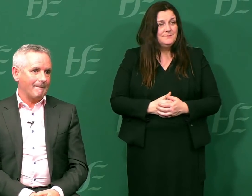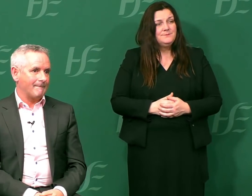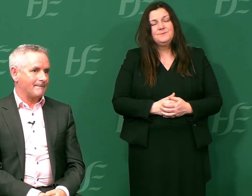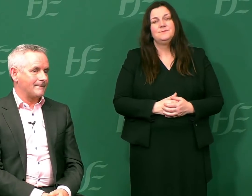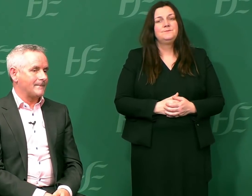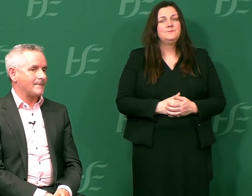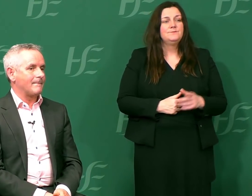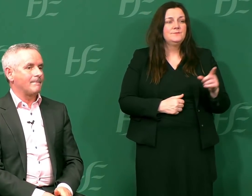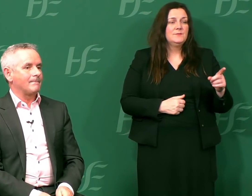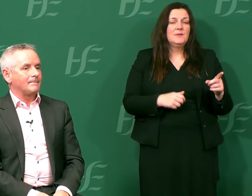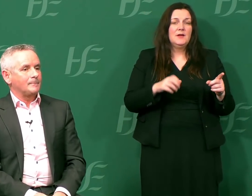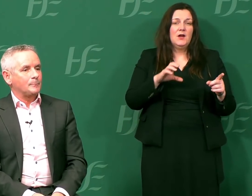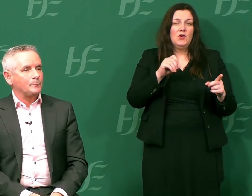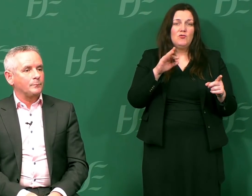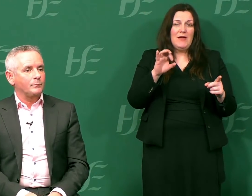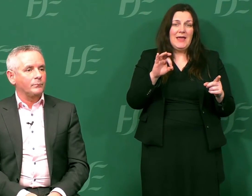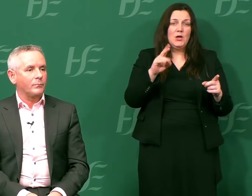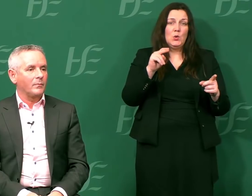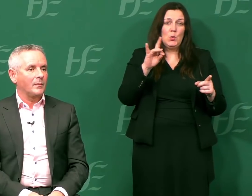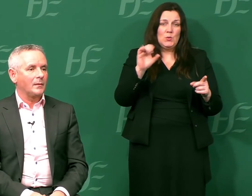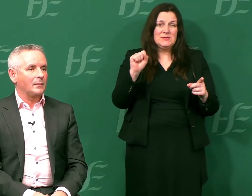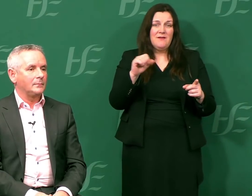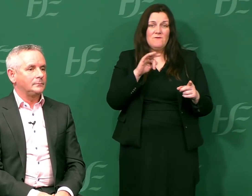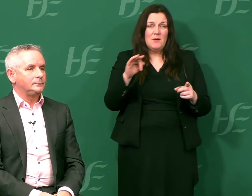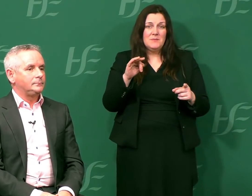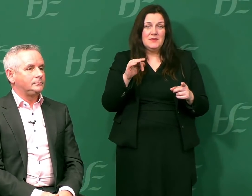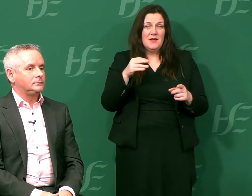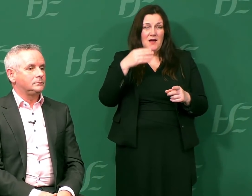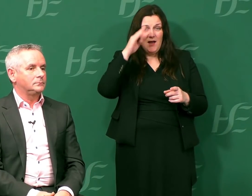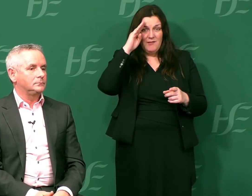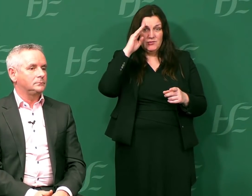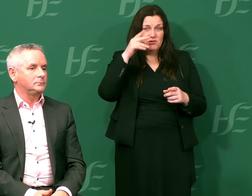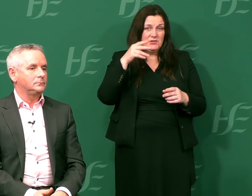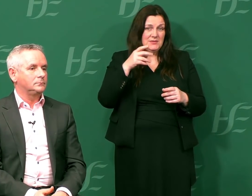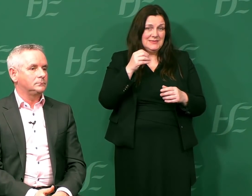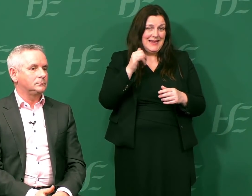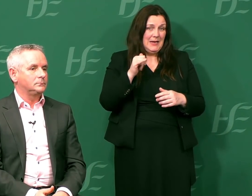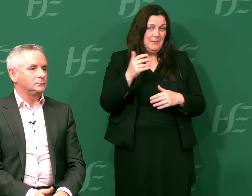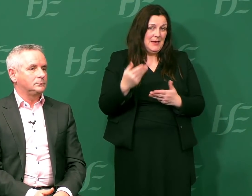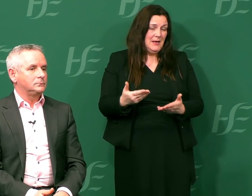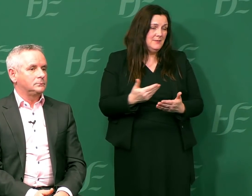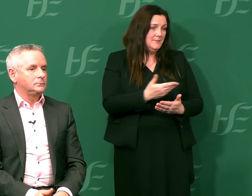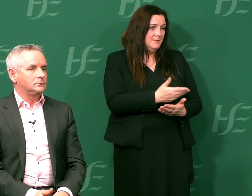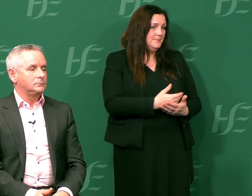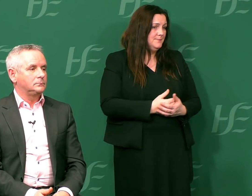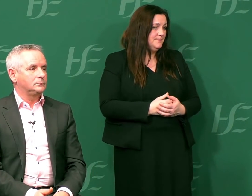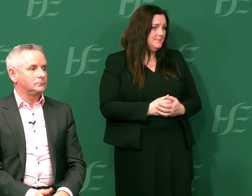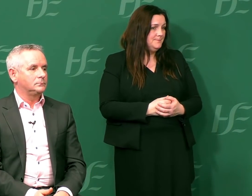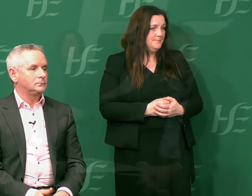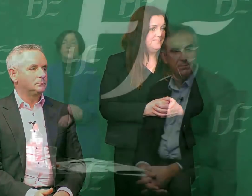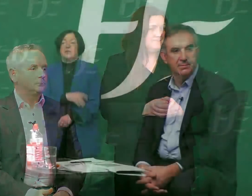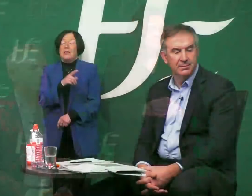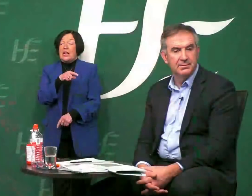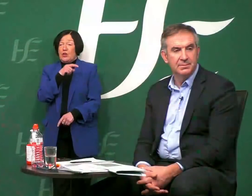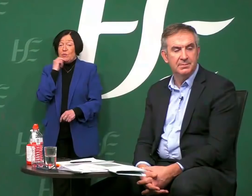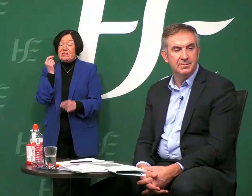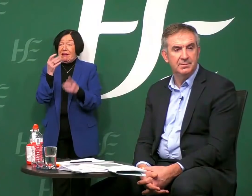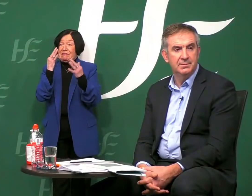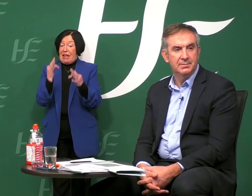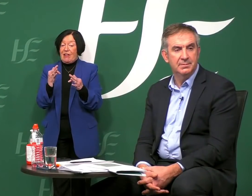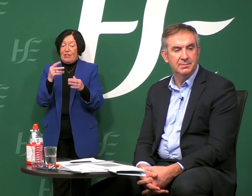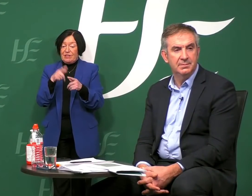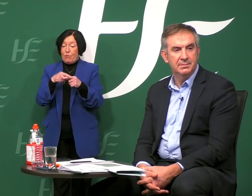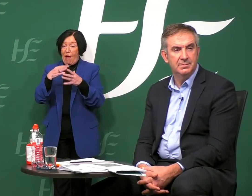Hello, Craig Hughes from the Irish Daily Mail. Damien, can you give a guarantee really that we won't have the same scenes that we saw this morning being